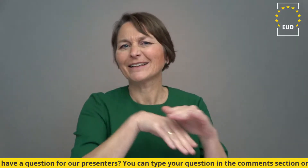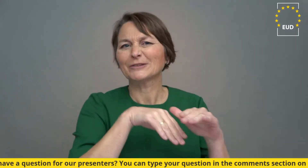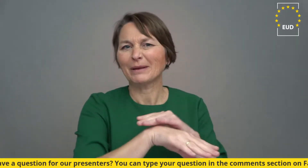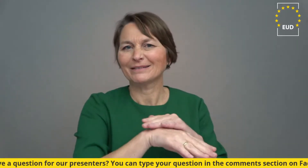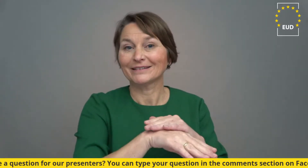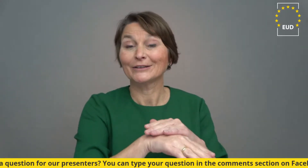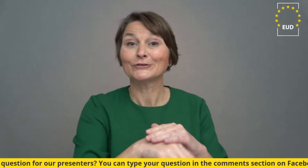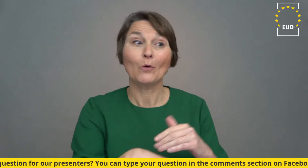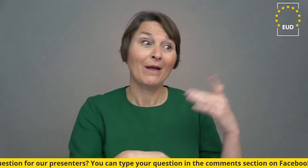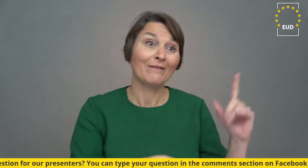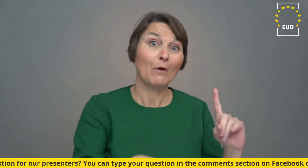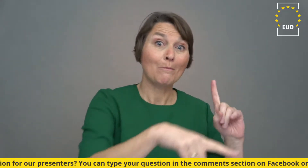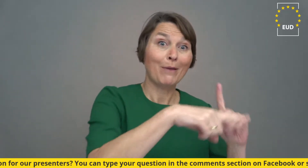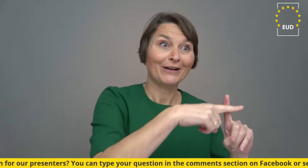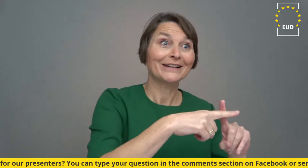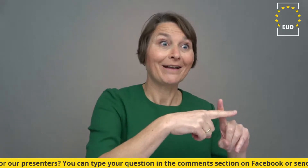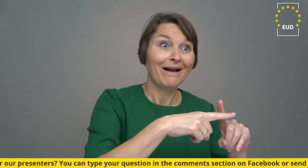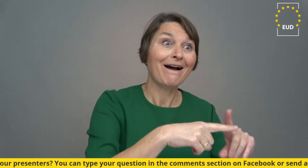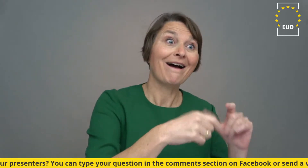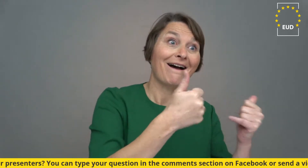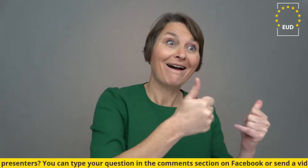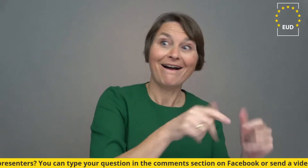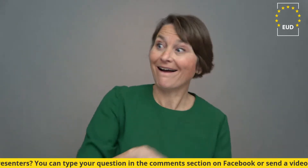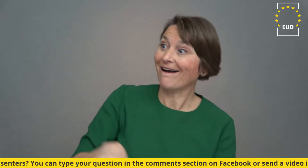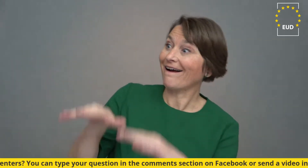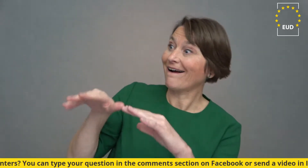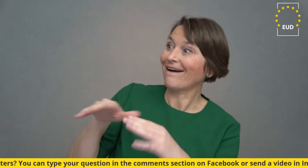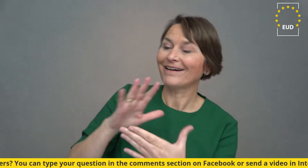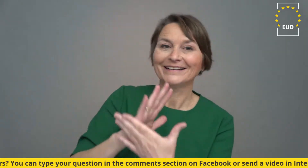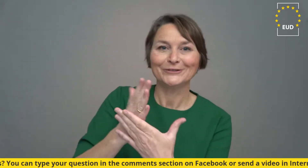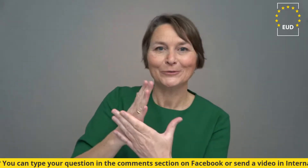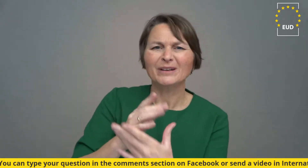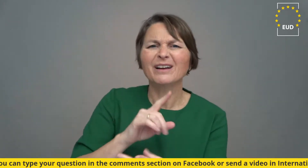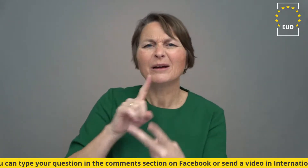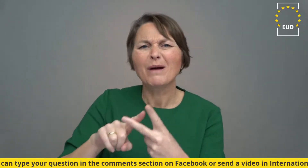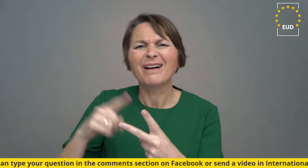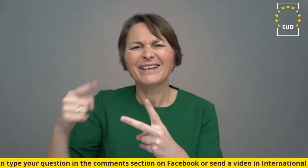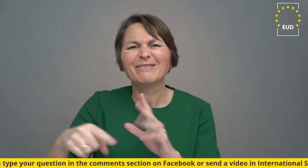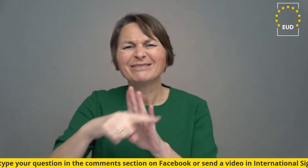they would then also provide an interpreter just to check off the box.